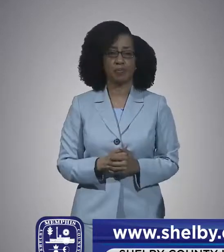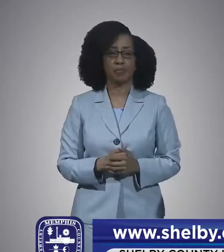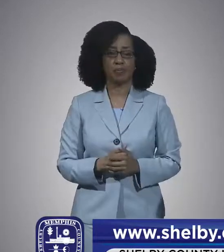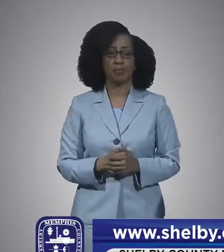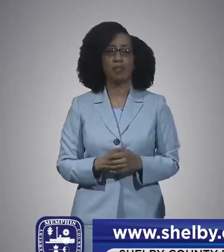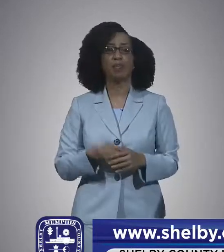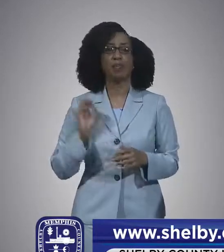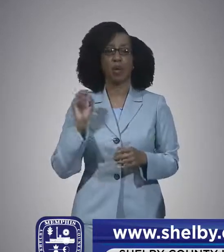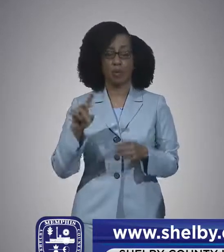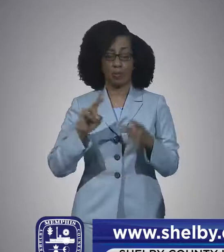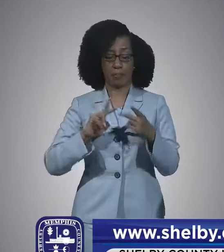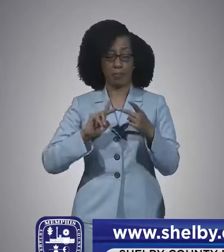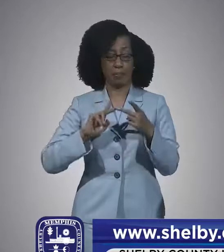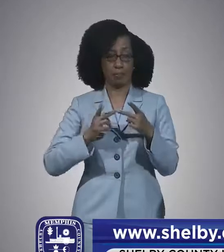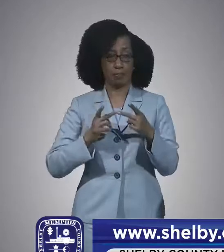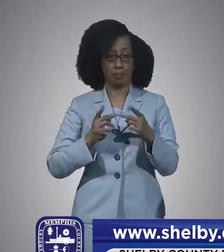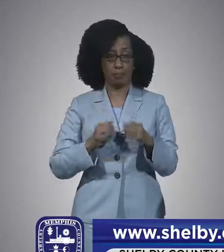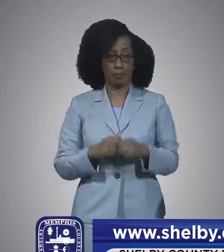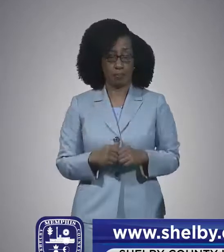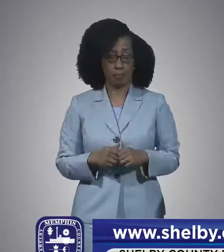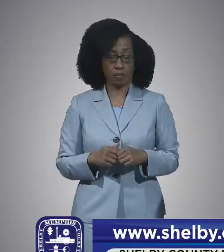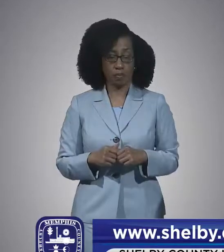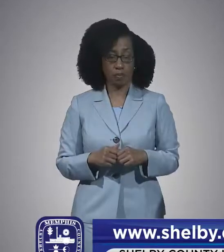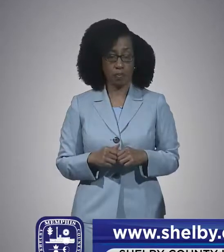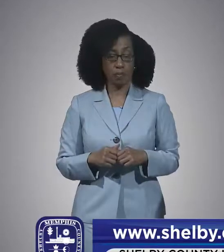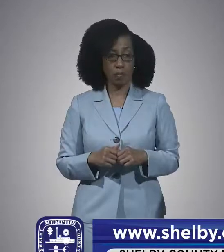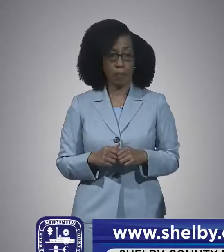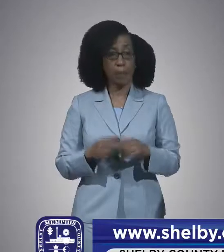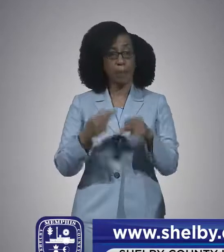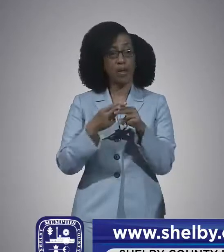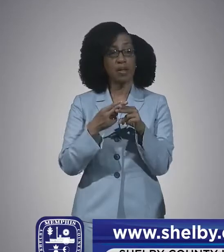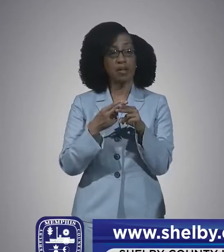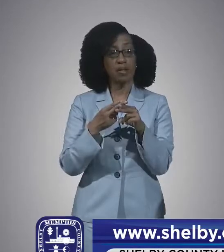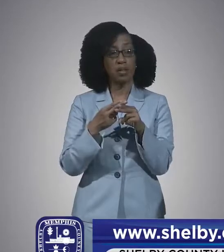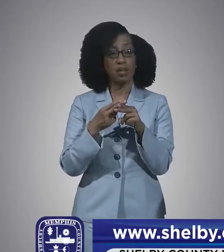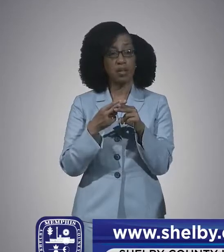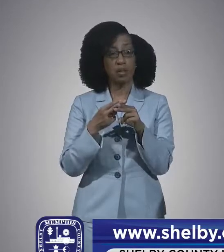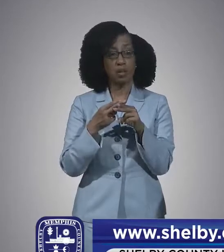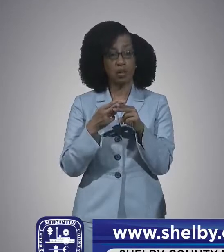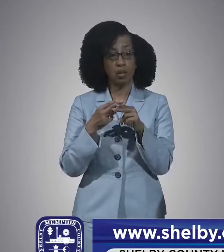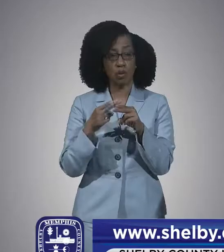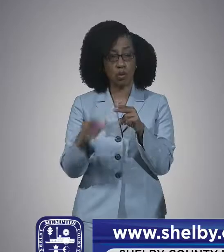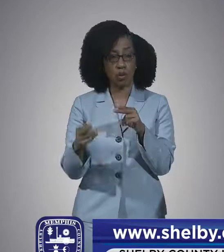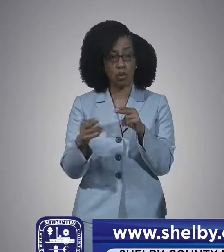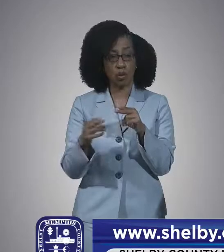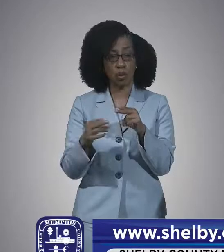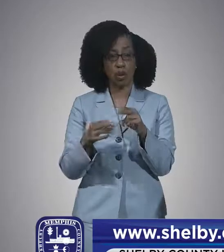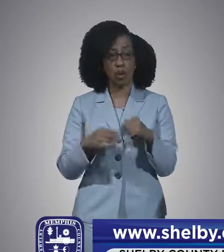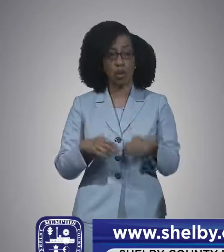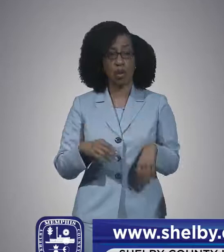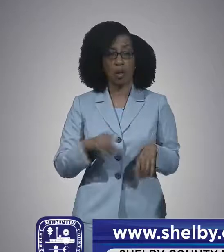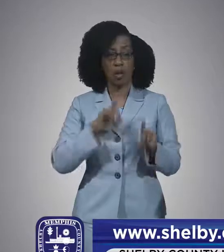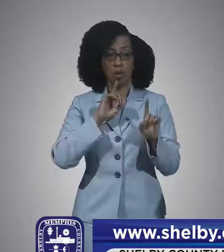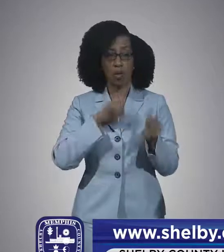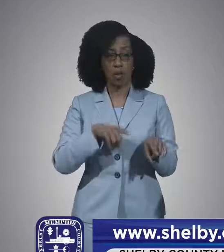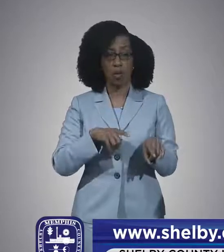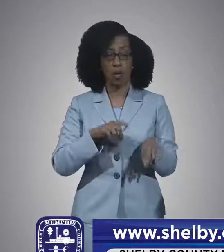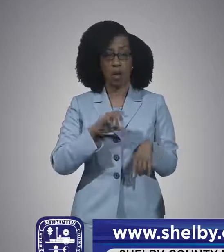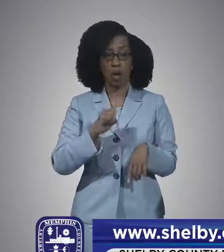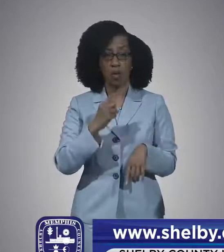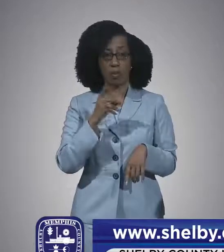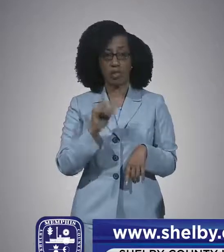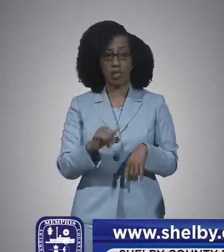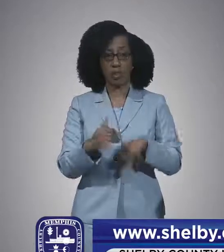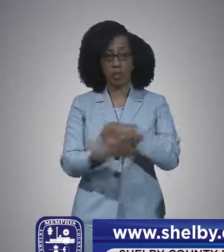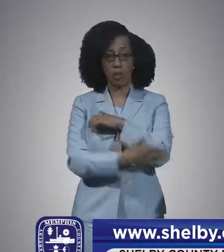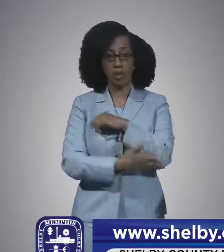Okay. And then the other is, under the temporary restraining order that was issued last week, Shelby County was ordered to enforce its